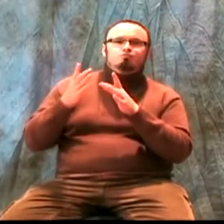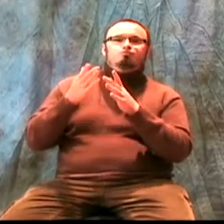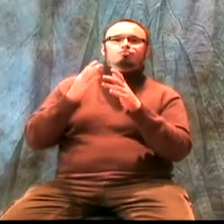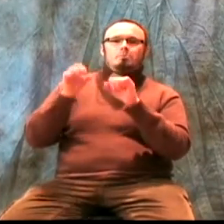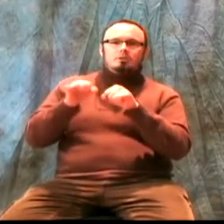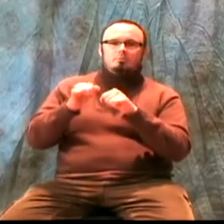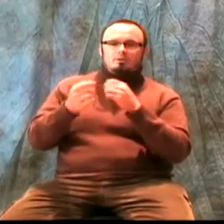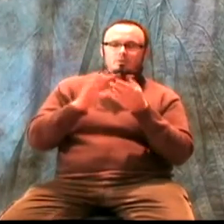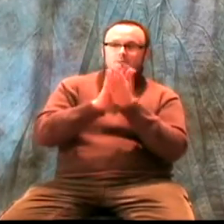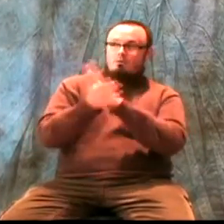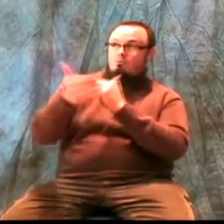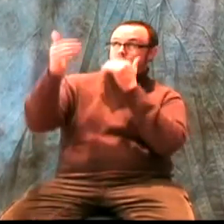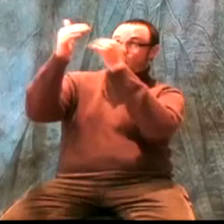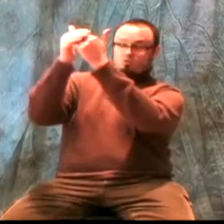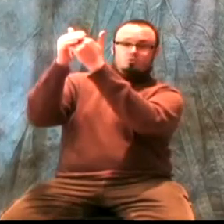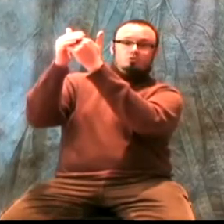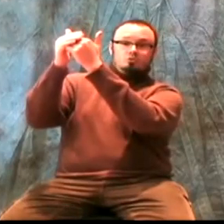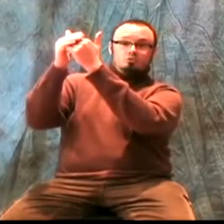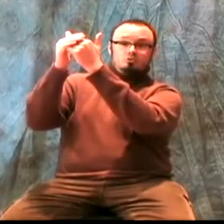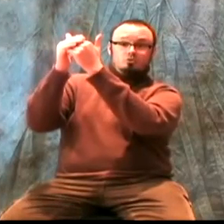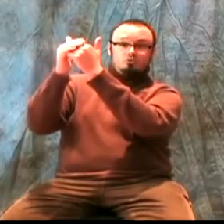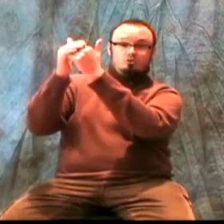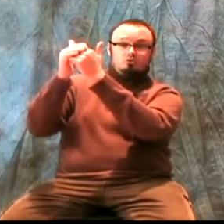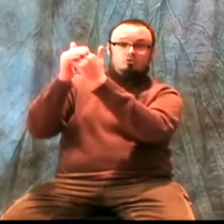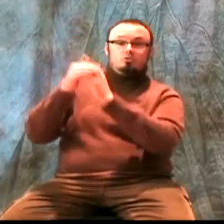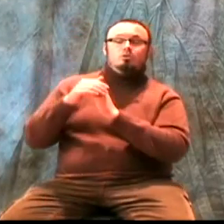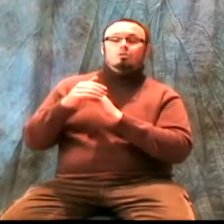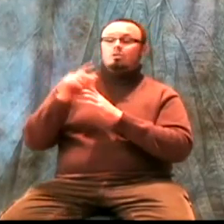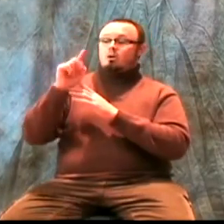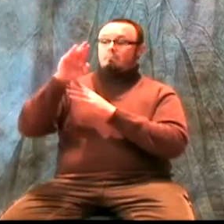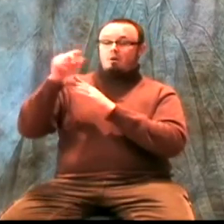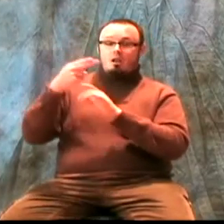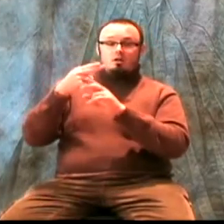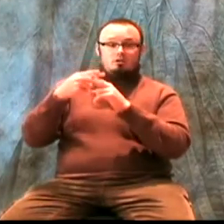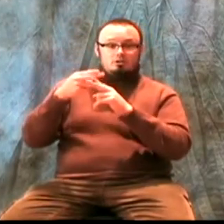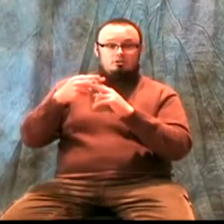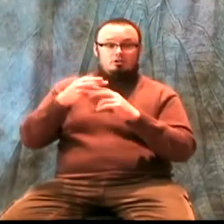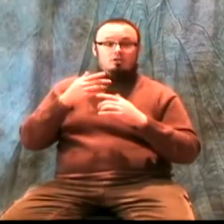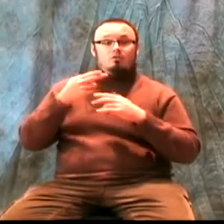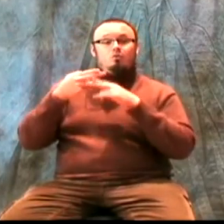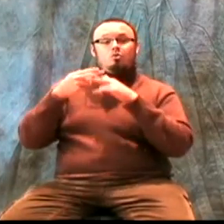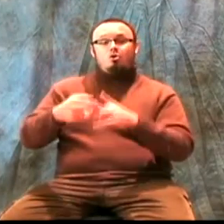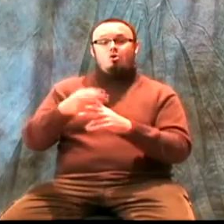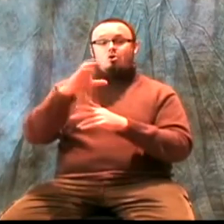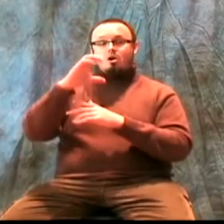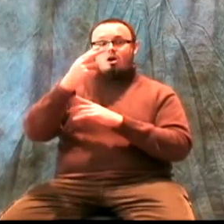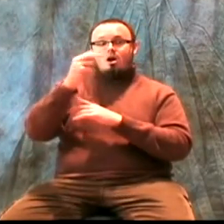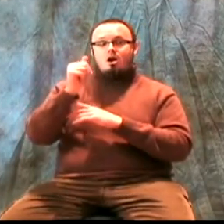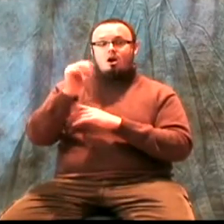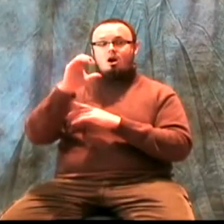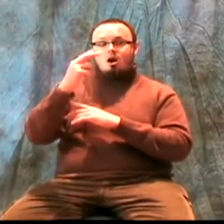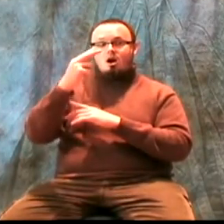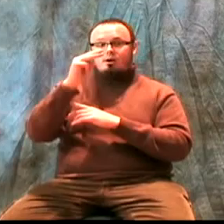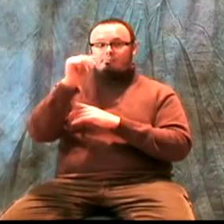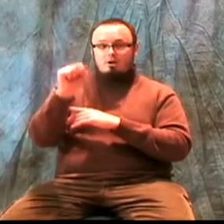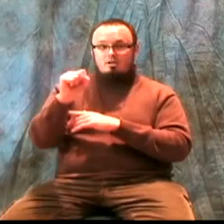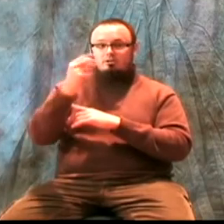For this reason, Kabbalah in traditional sources is called Chakmas HaElochut, which means the knowledge